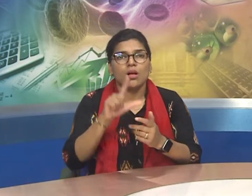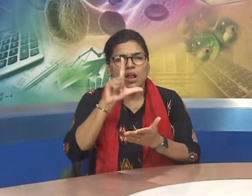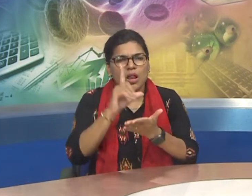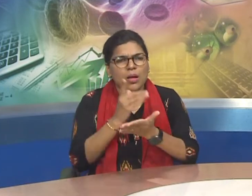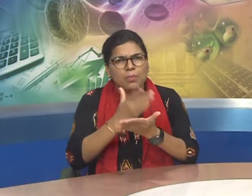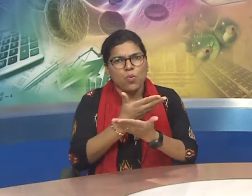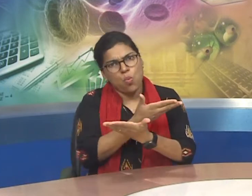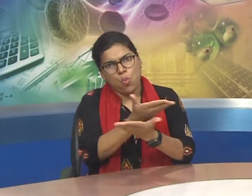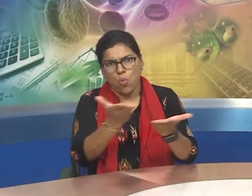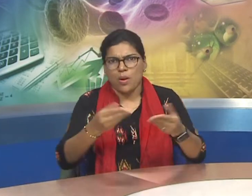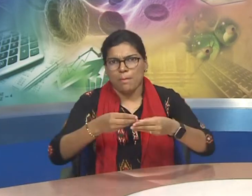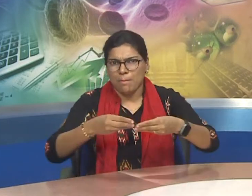can